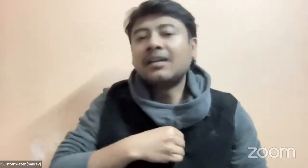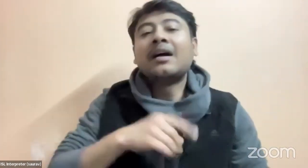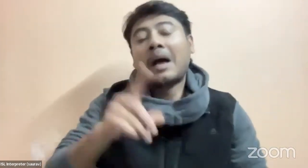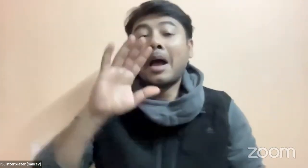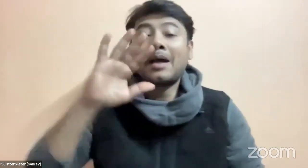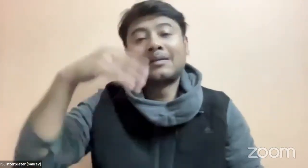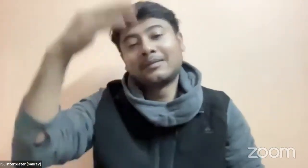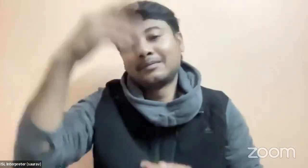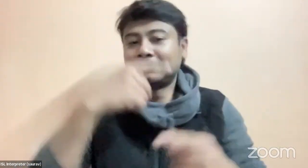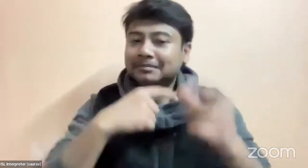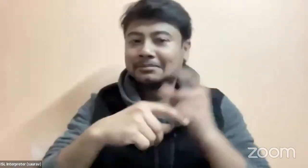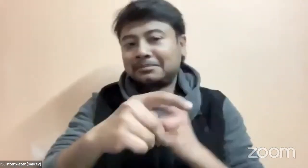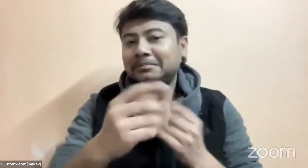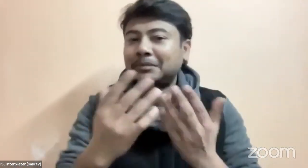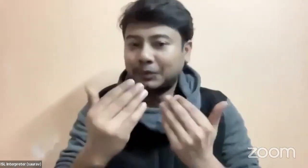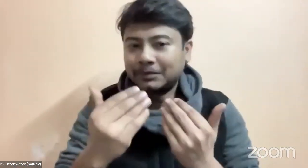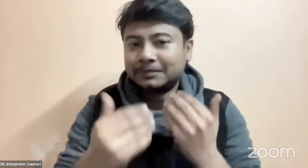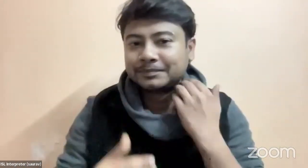Mahaprabhu.